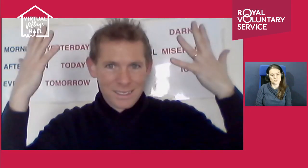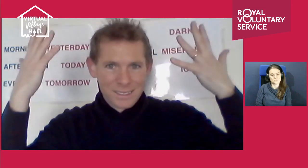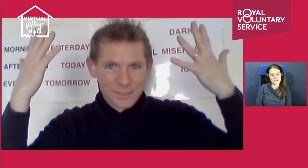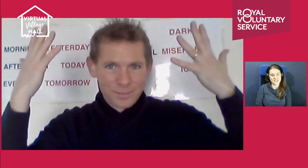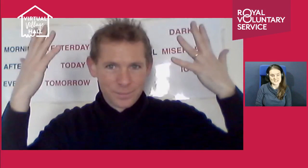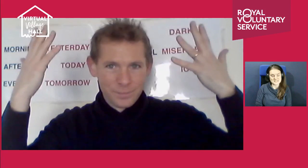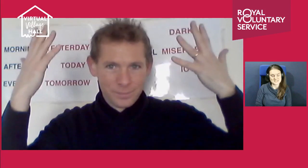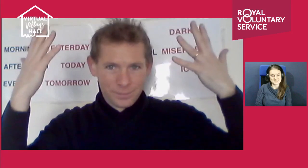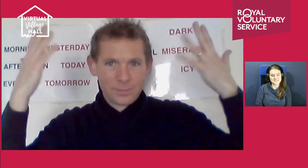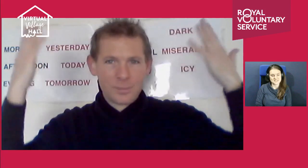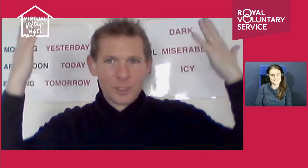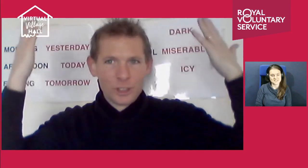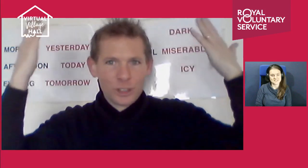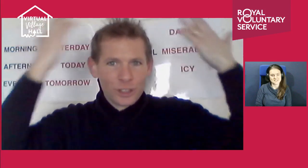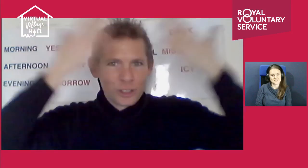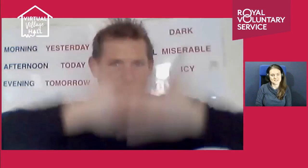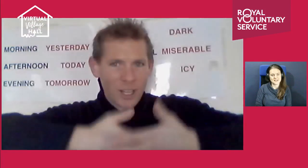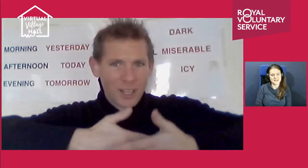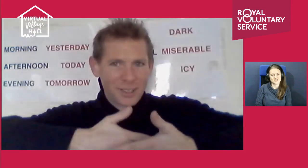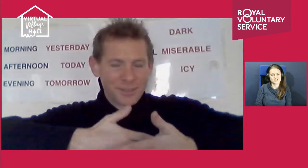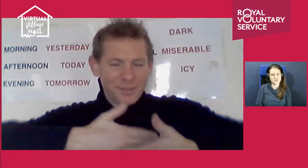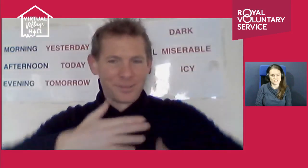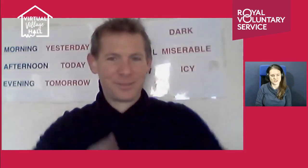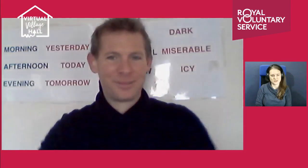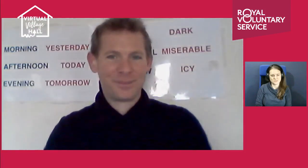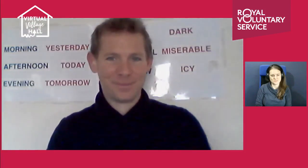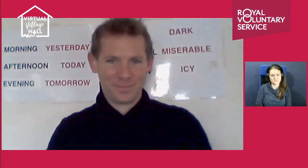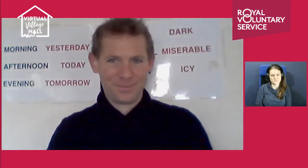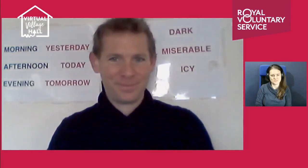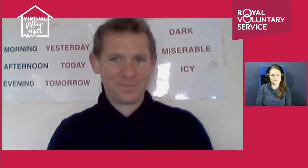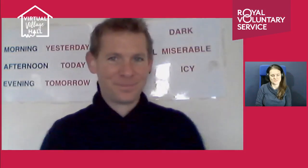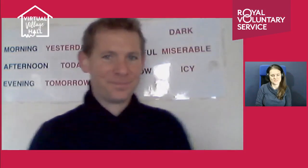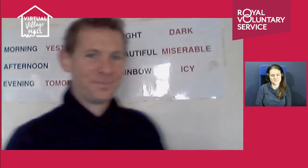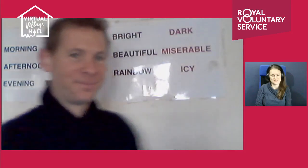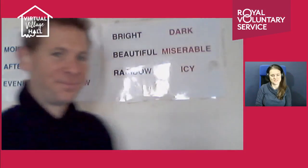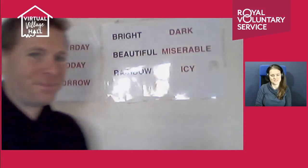So it's bright and dark.